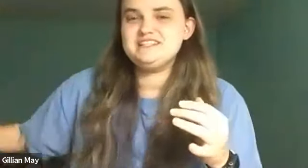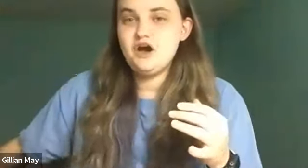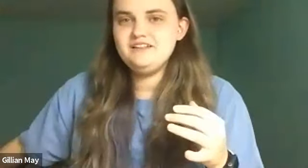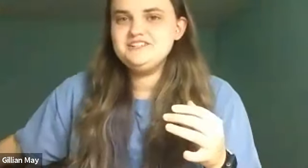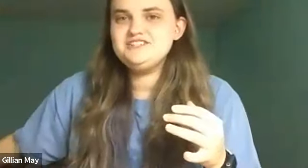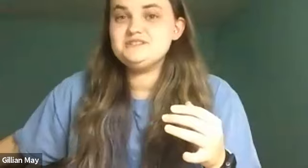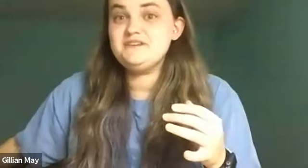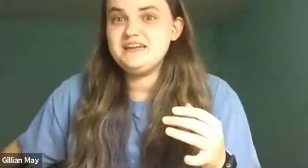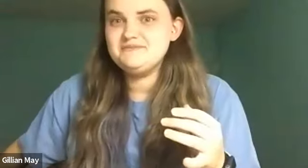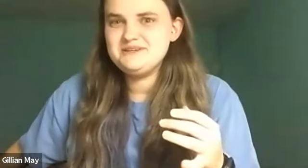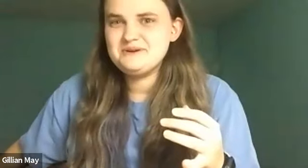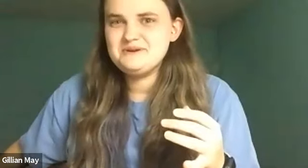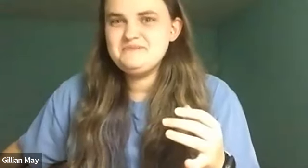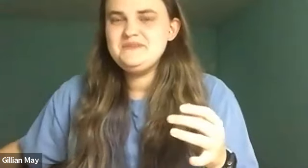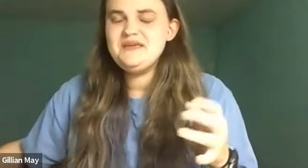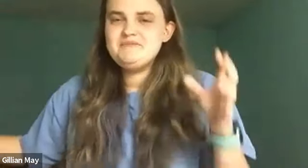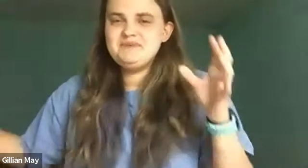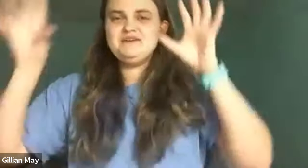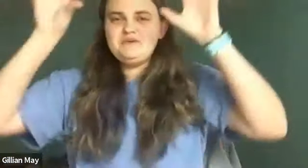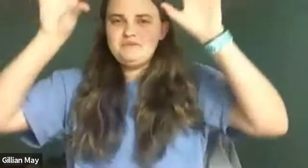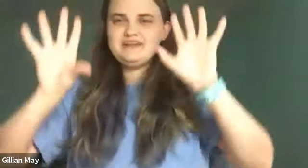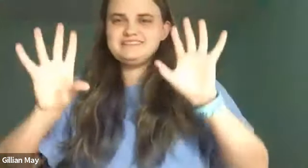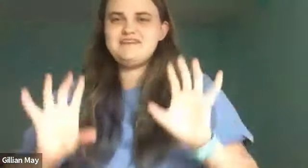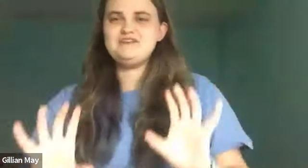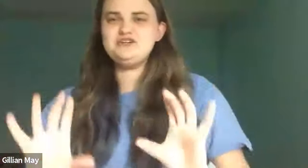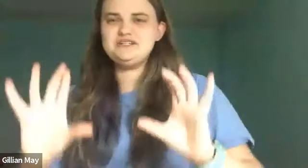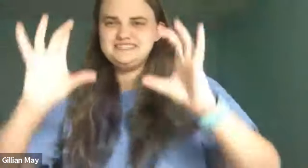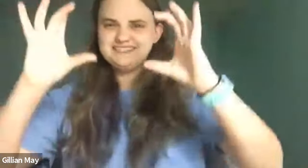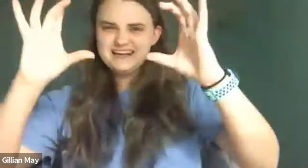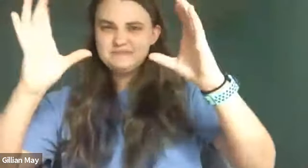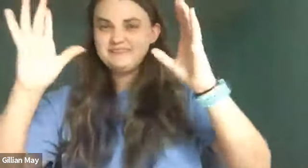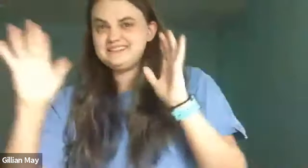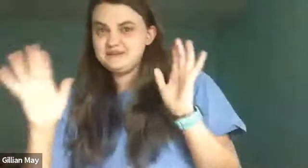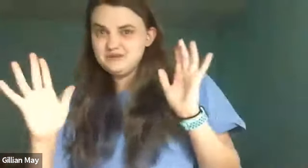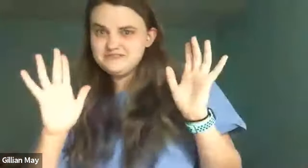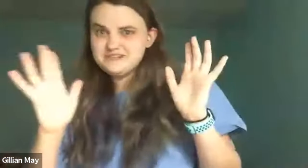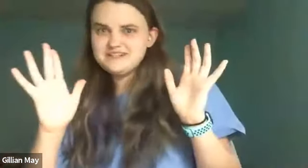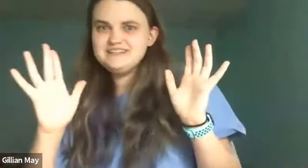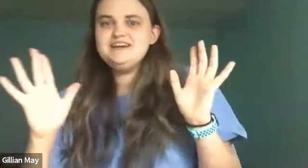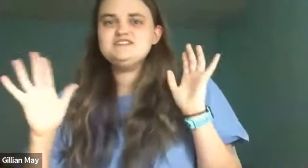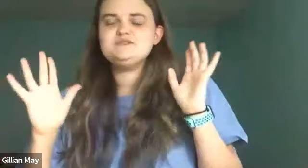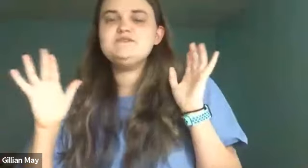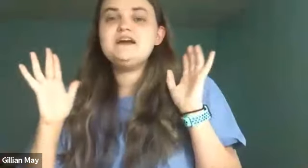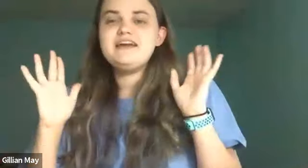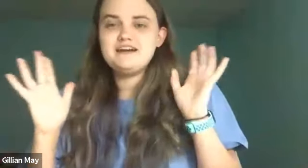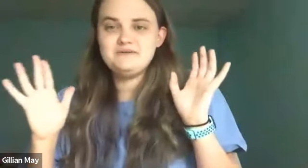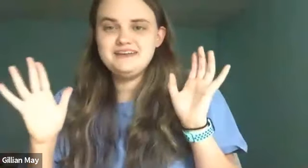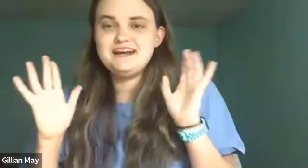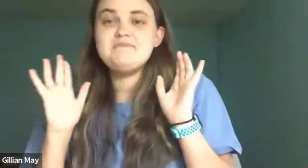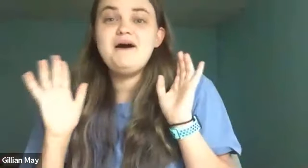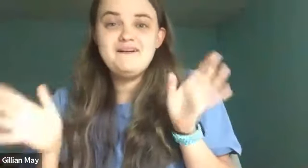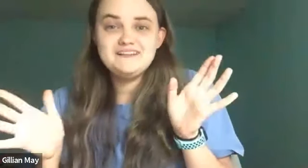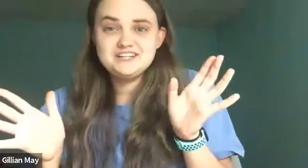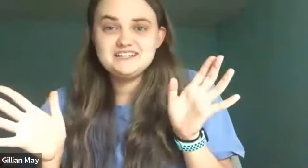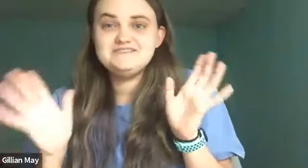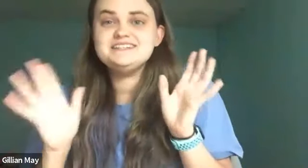in college. So it's a very empty room, but it's the only place I have a good setup, at least somewhat of a good. So it's very echoey and I apologize. If it gets